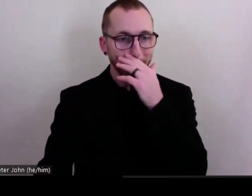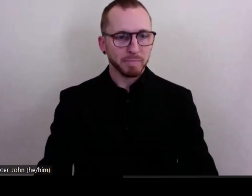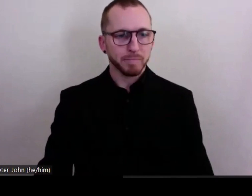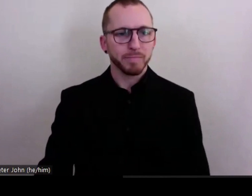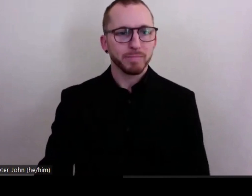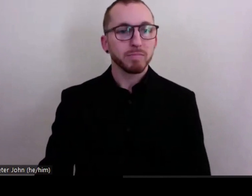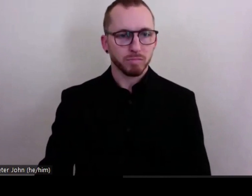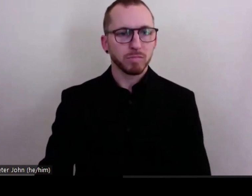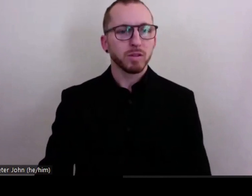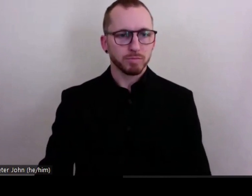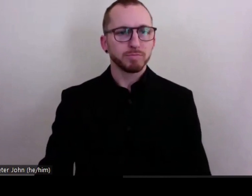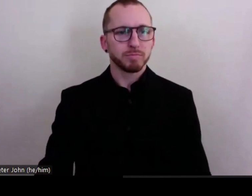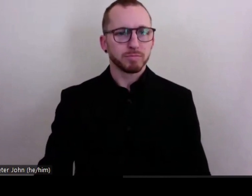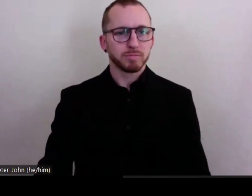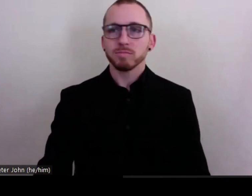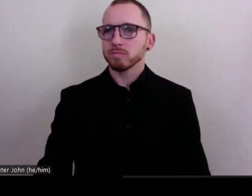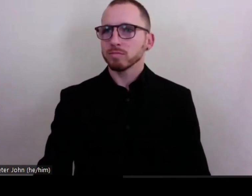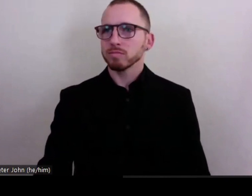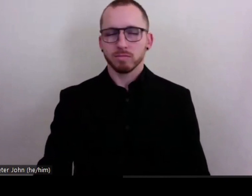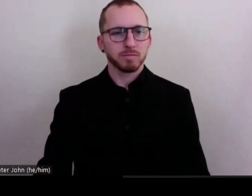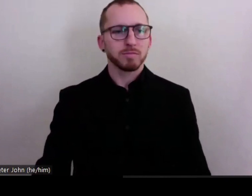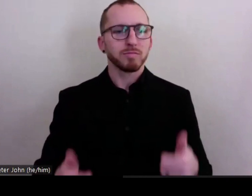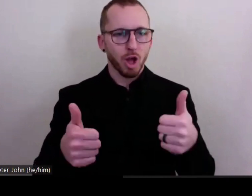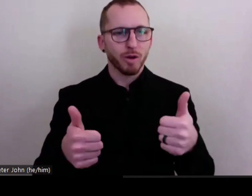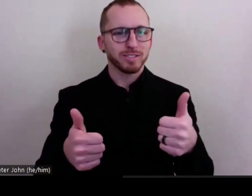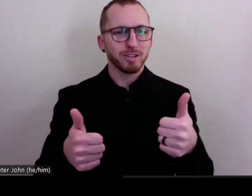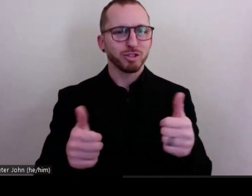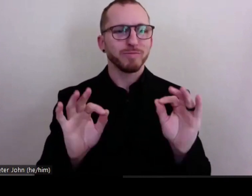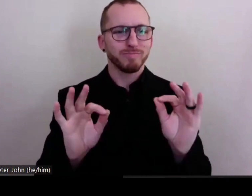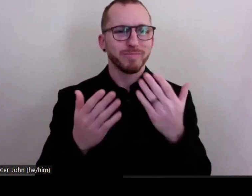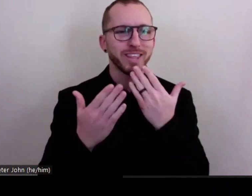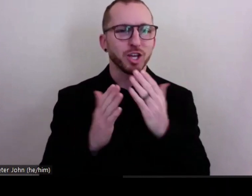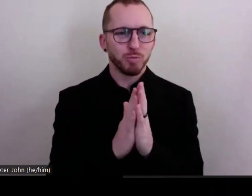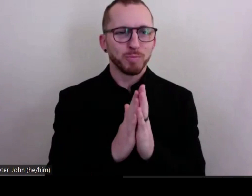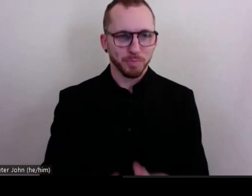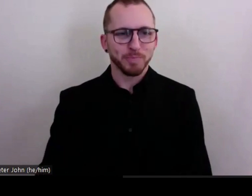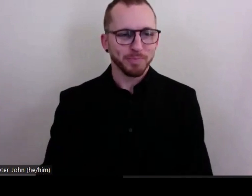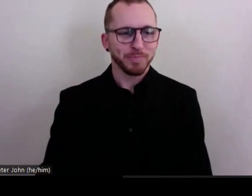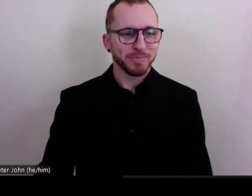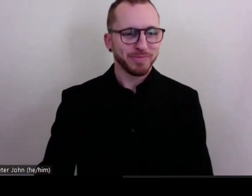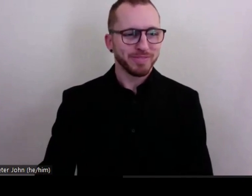We're going to take a break until 11 o'clock and then we'll resume, all right? Thank you.